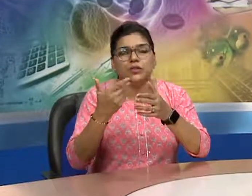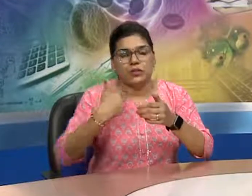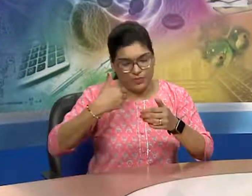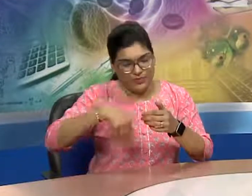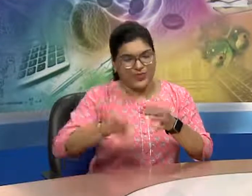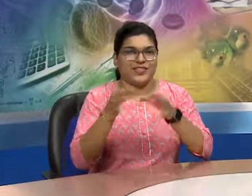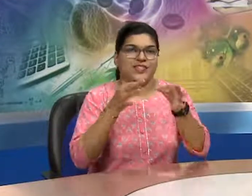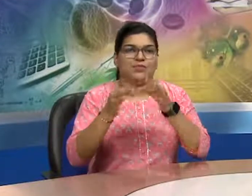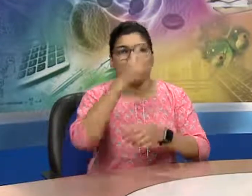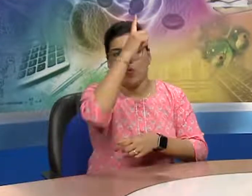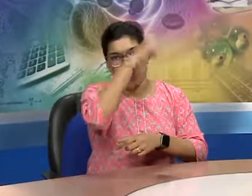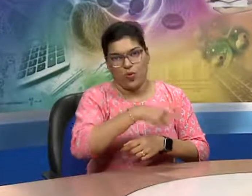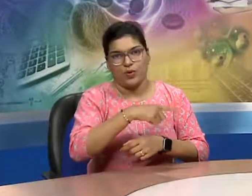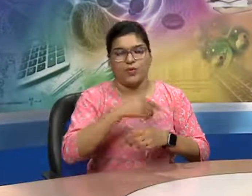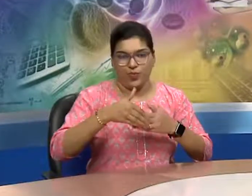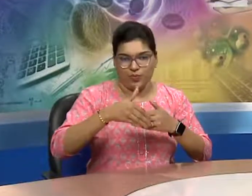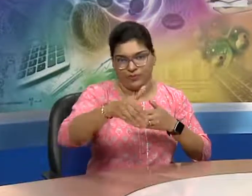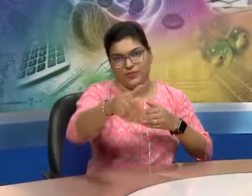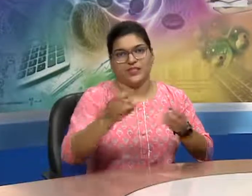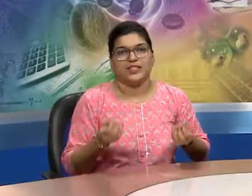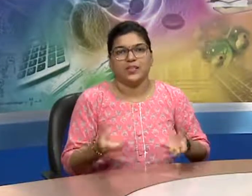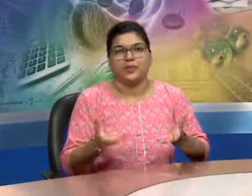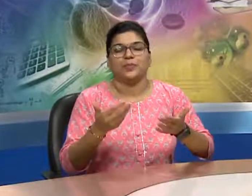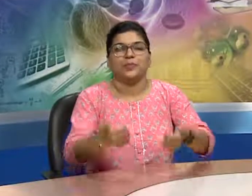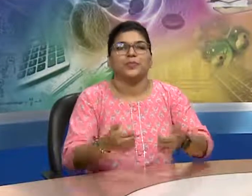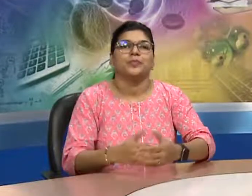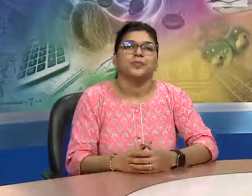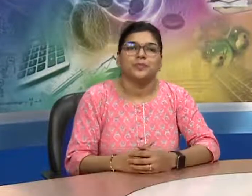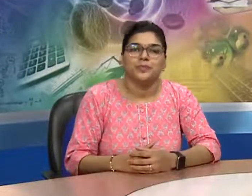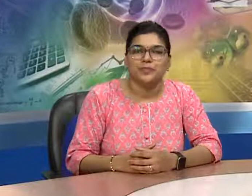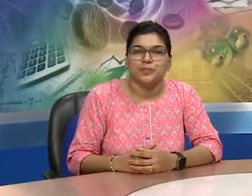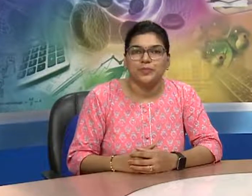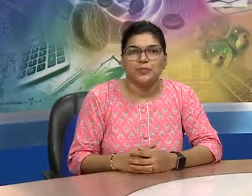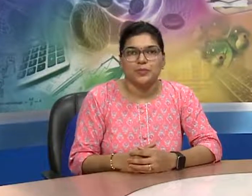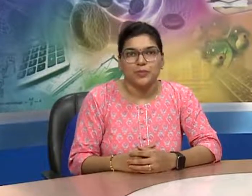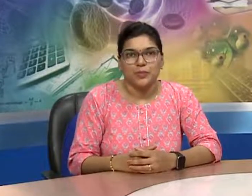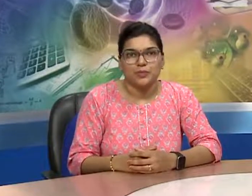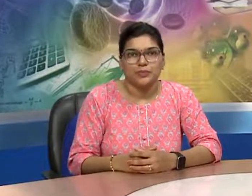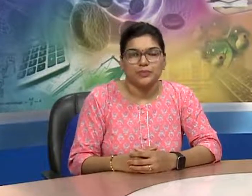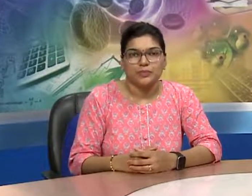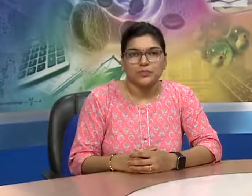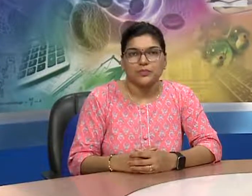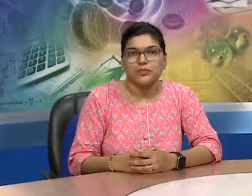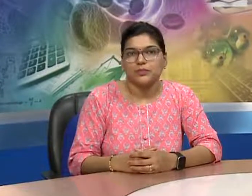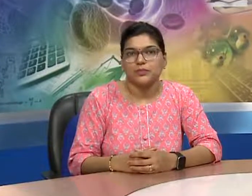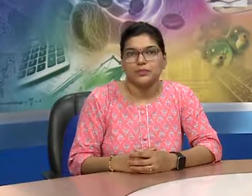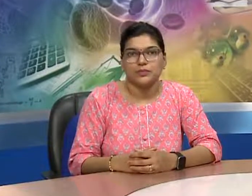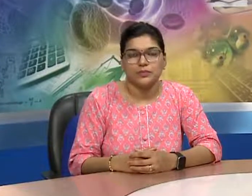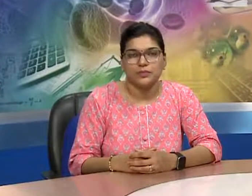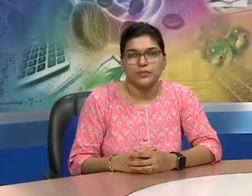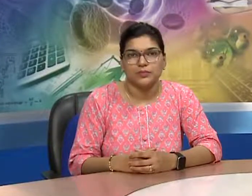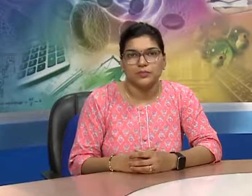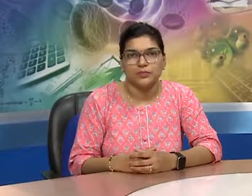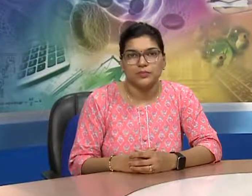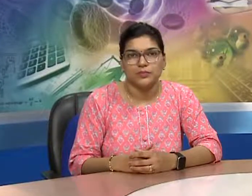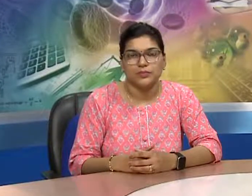And also we will be able to describe the concept of species. So all these are objectives which we will be learning in our